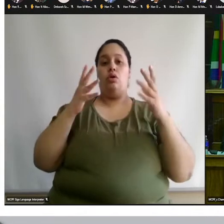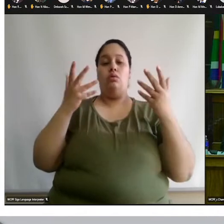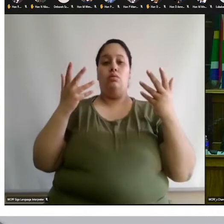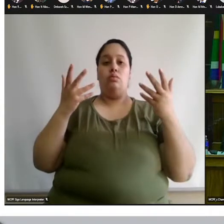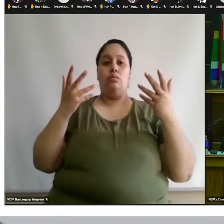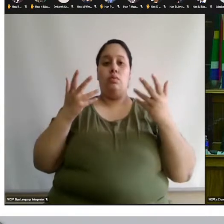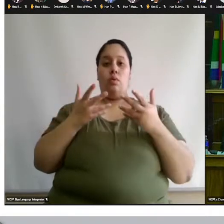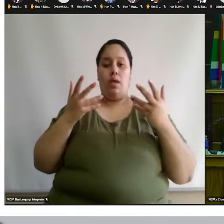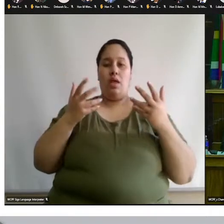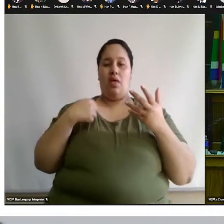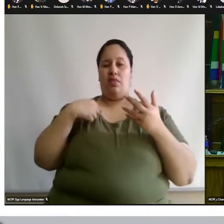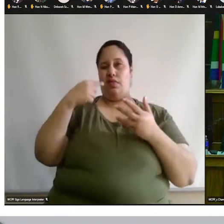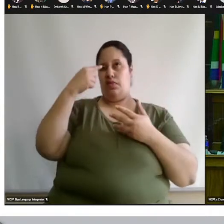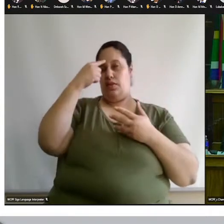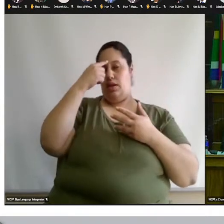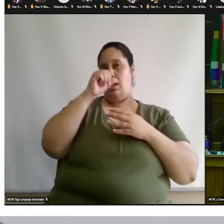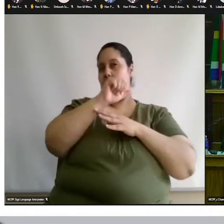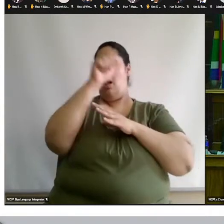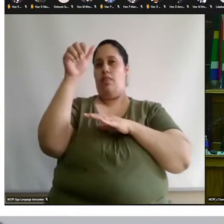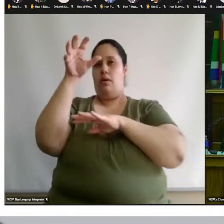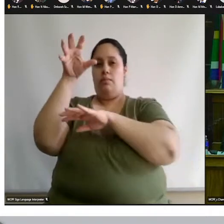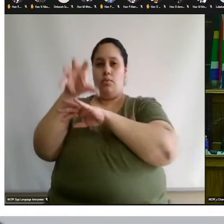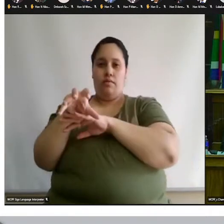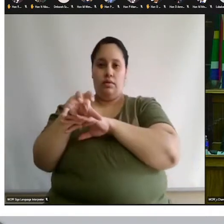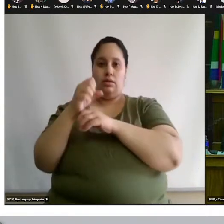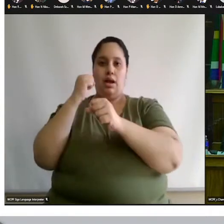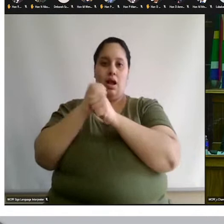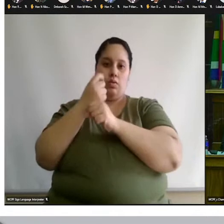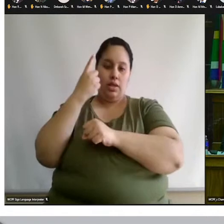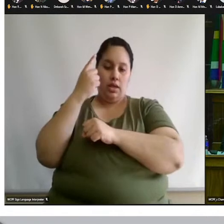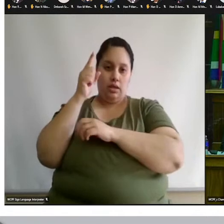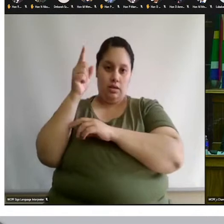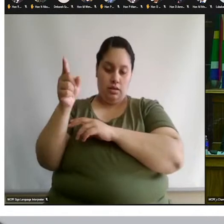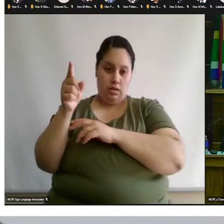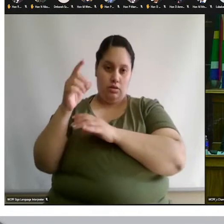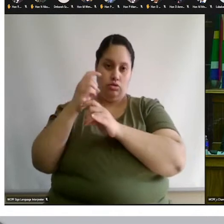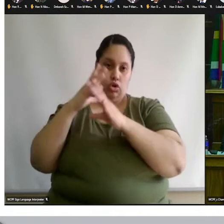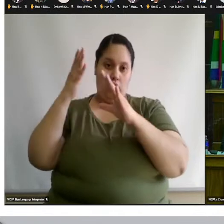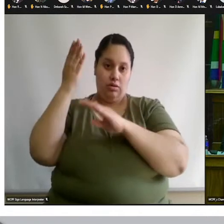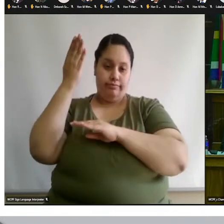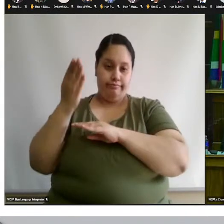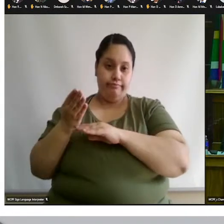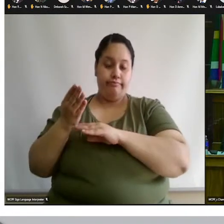am correct, in another province, in Gauteng. And while